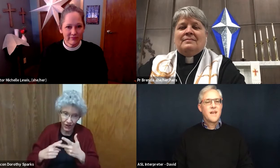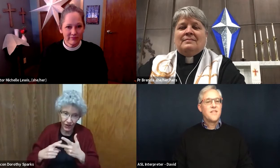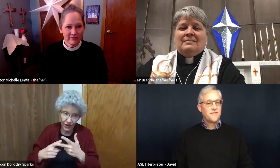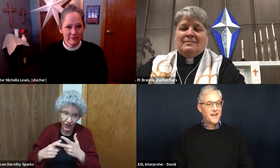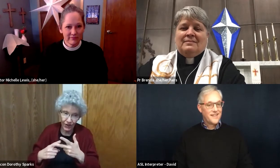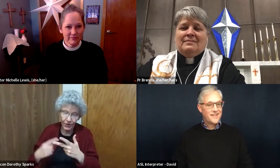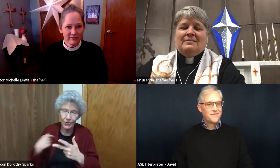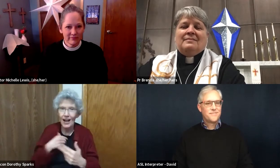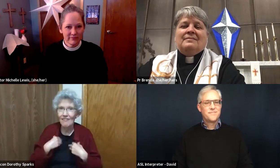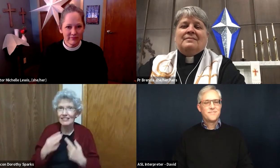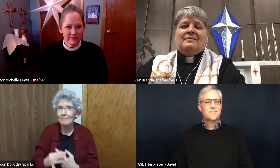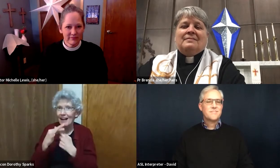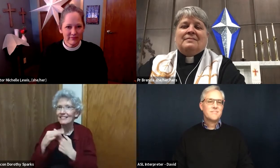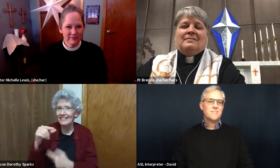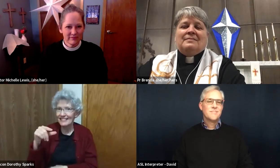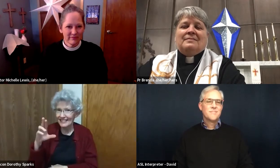And then finally,